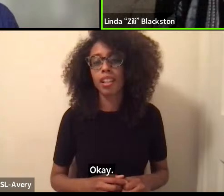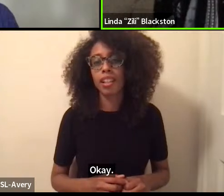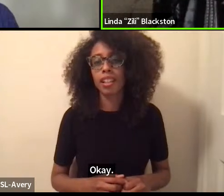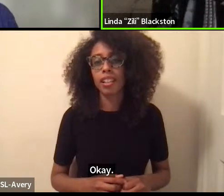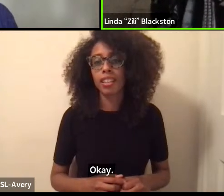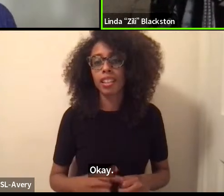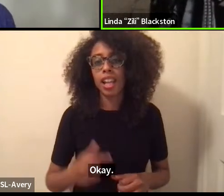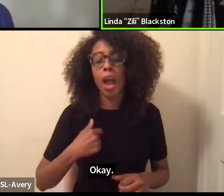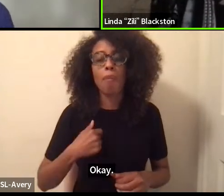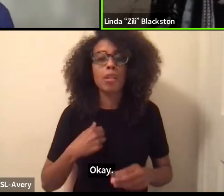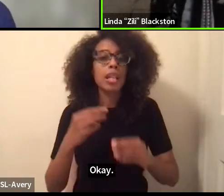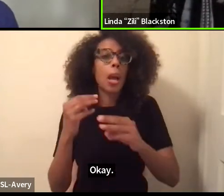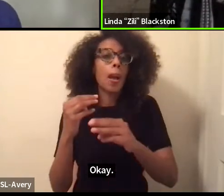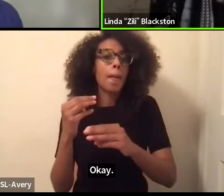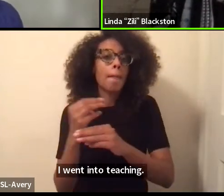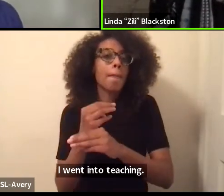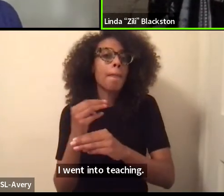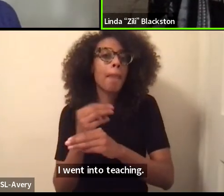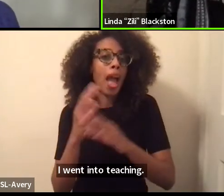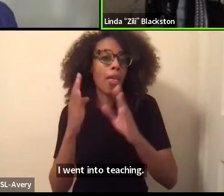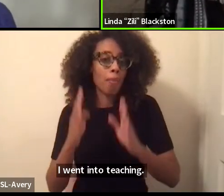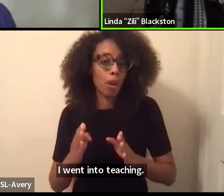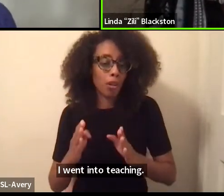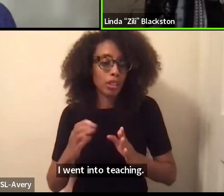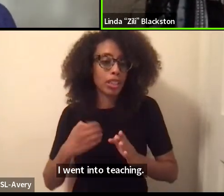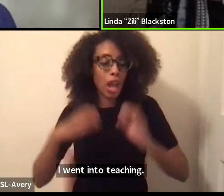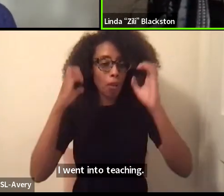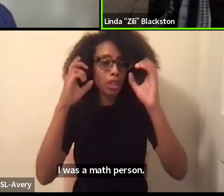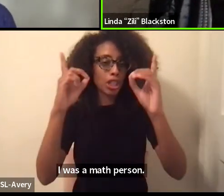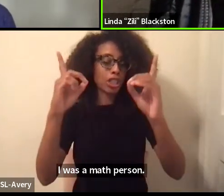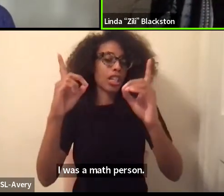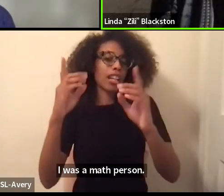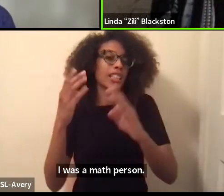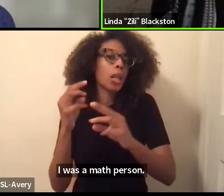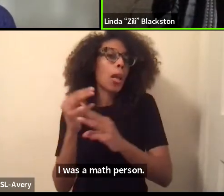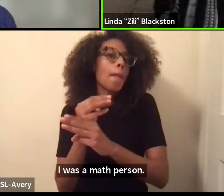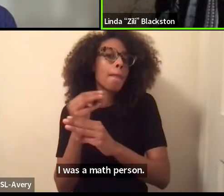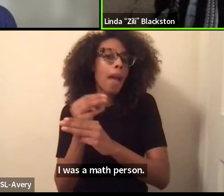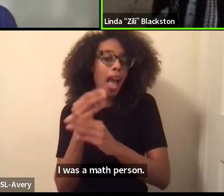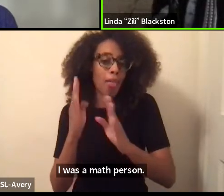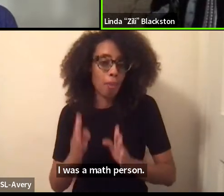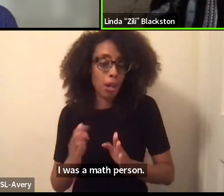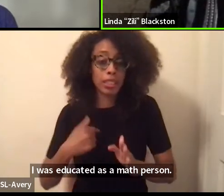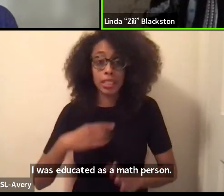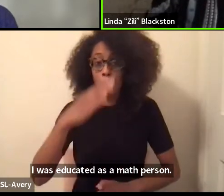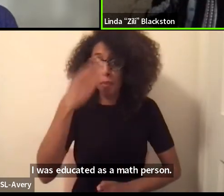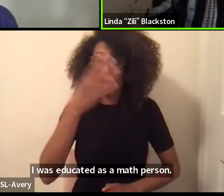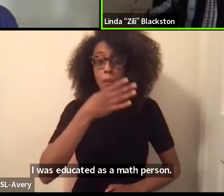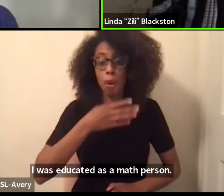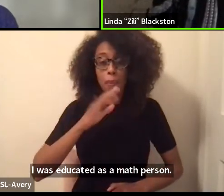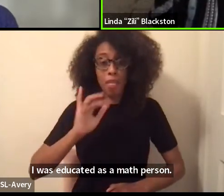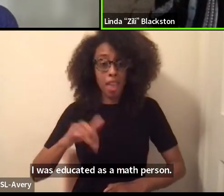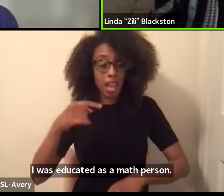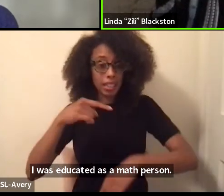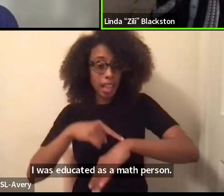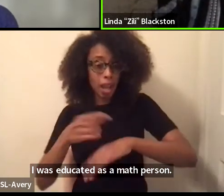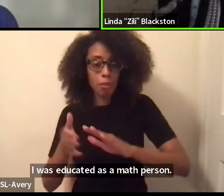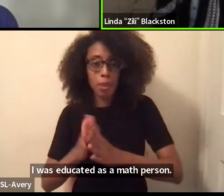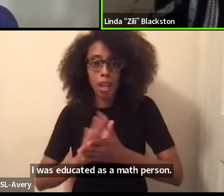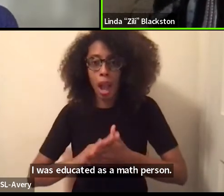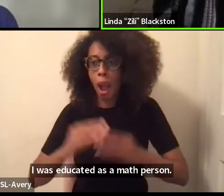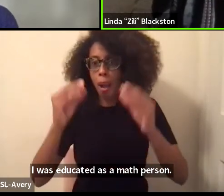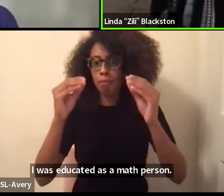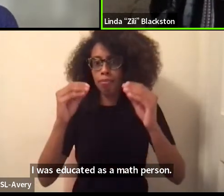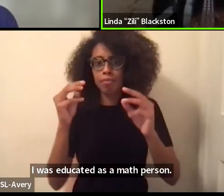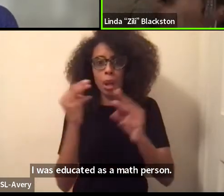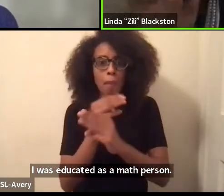a math person. I was educated as a math person. And for a Black woman at that time to become a math, you probably have